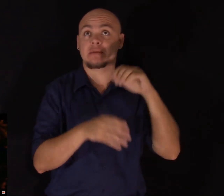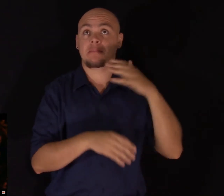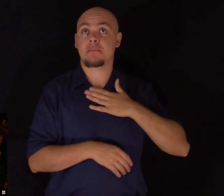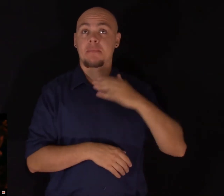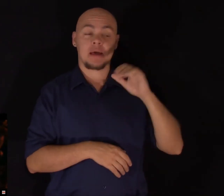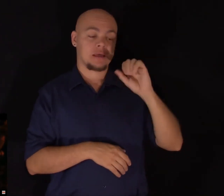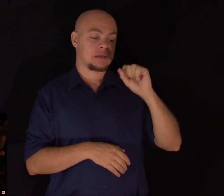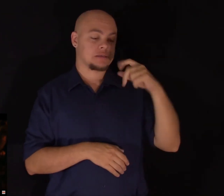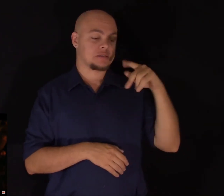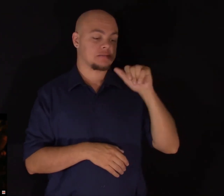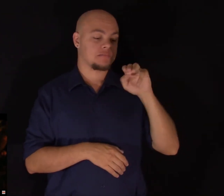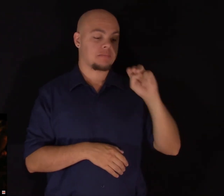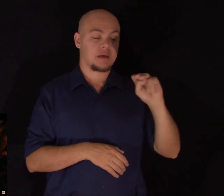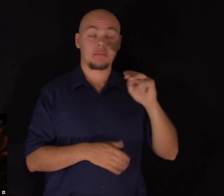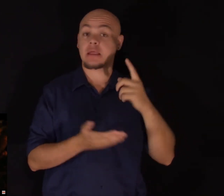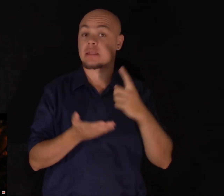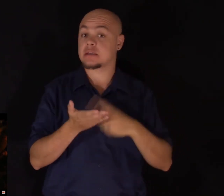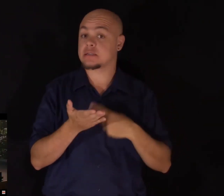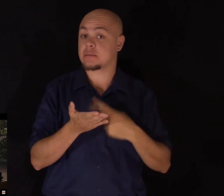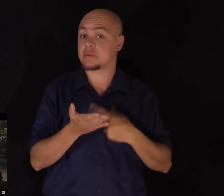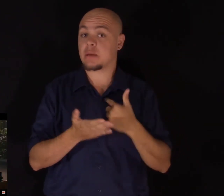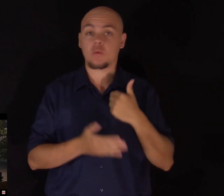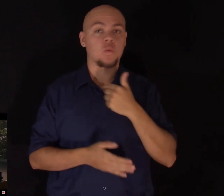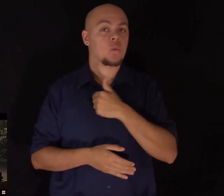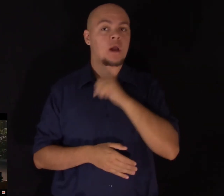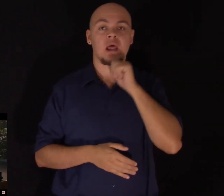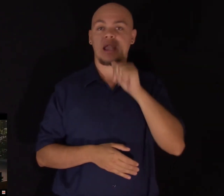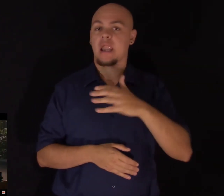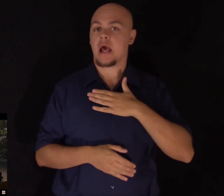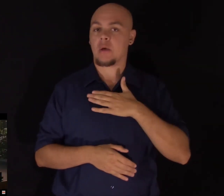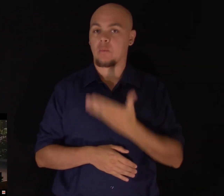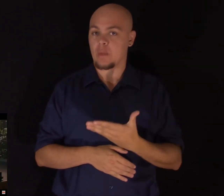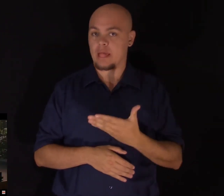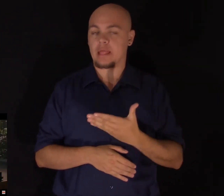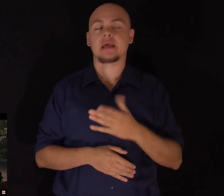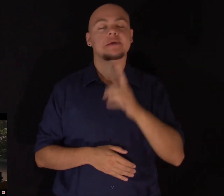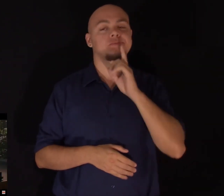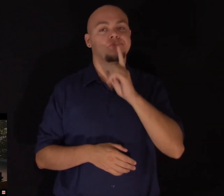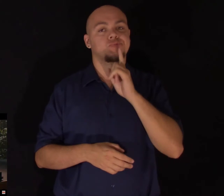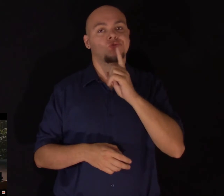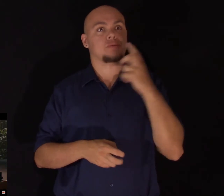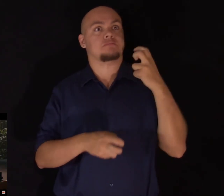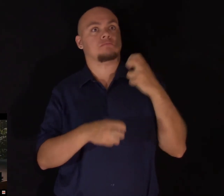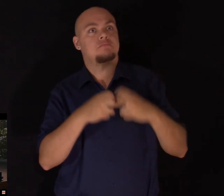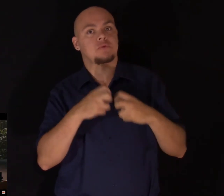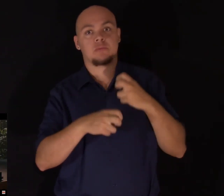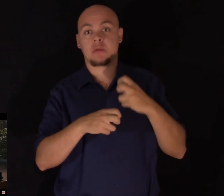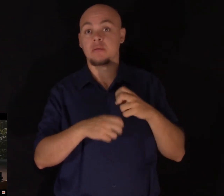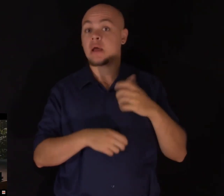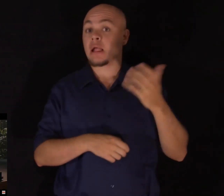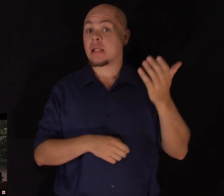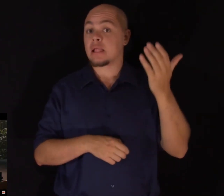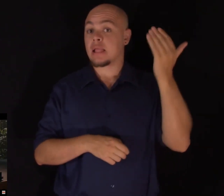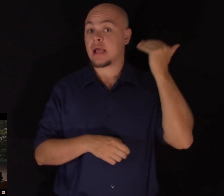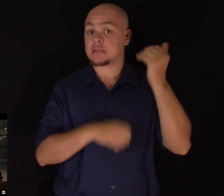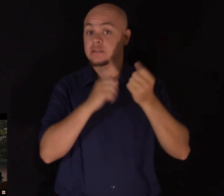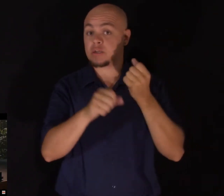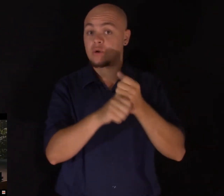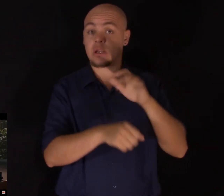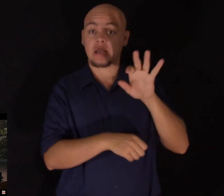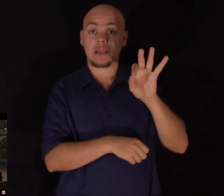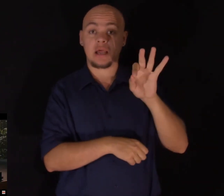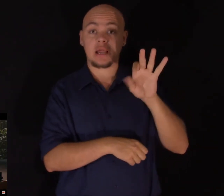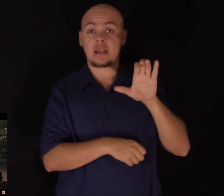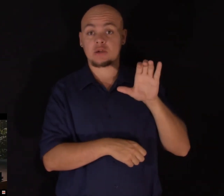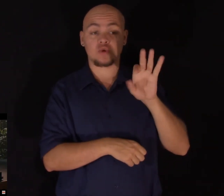are unwilling participants in deception, and that can have dramatic costs for us. Last year saw $997